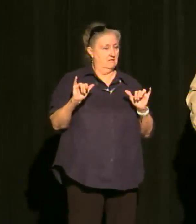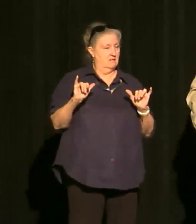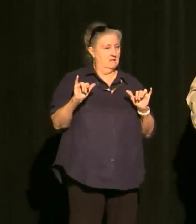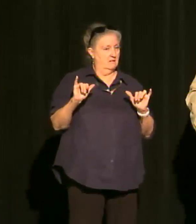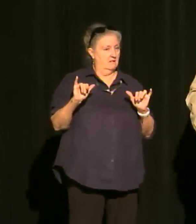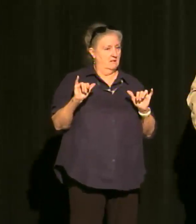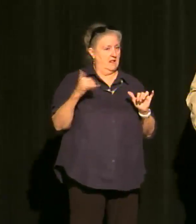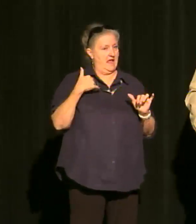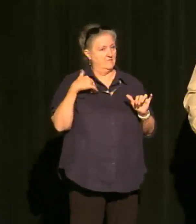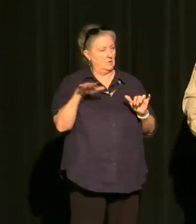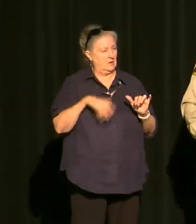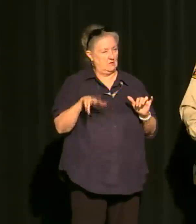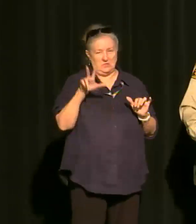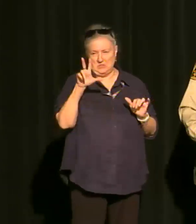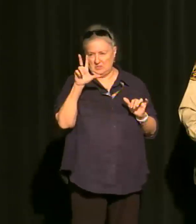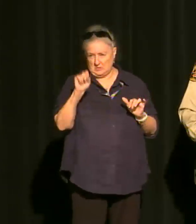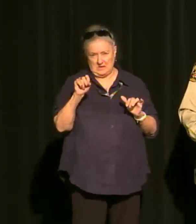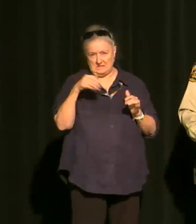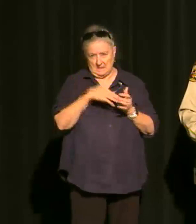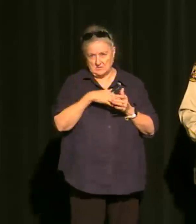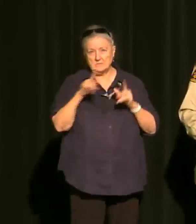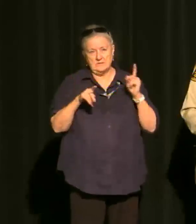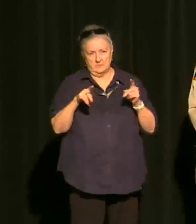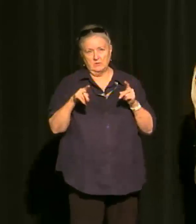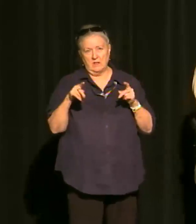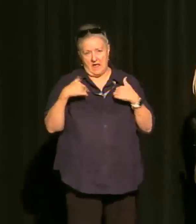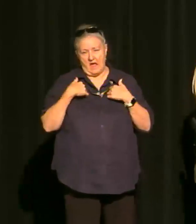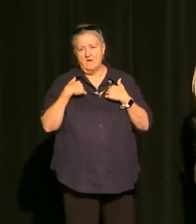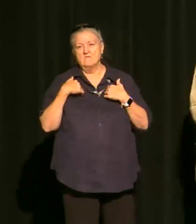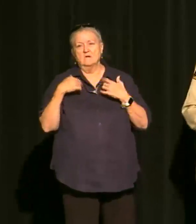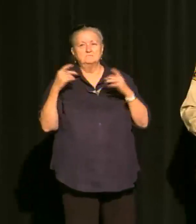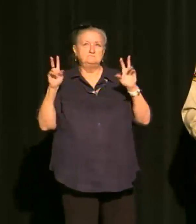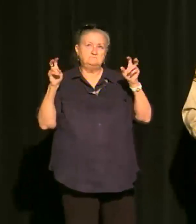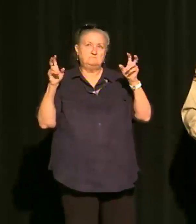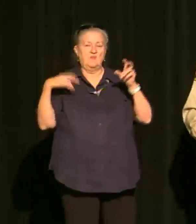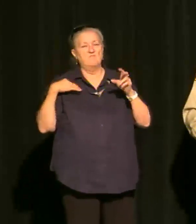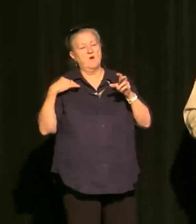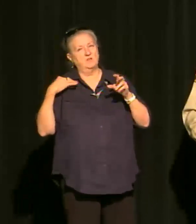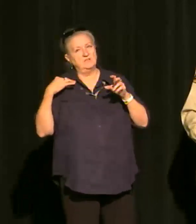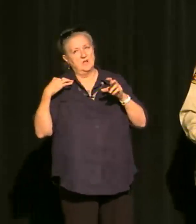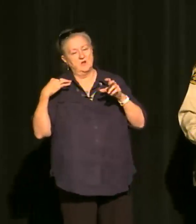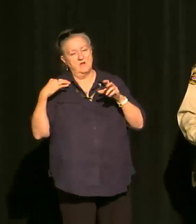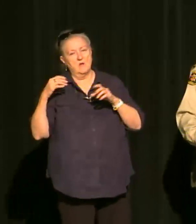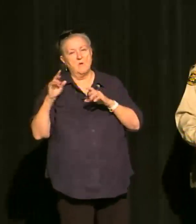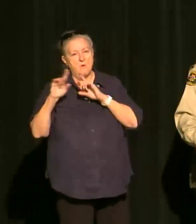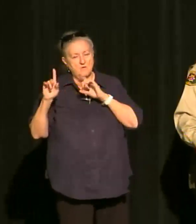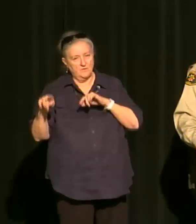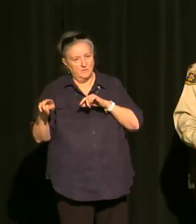about 30,000 people who are under that voluntary evacuation order.